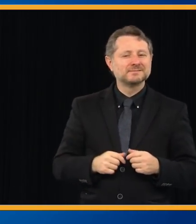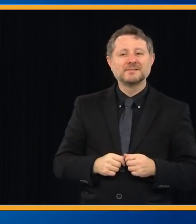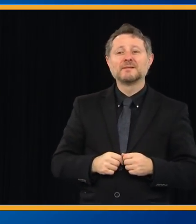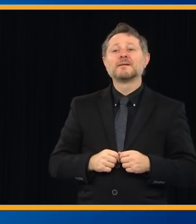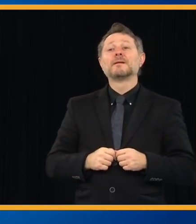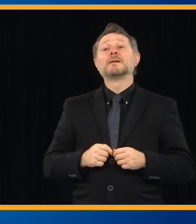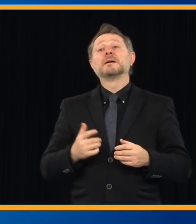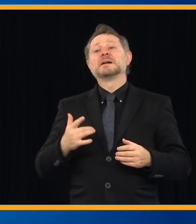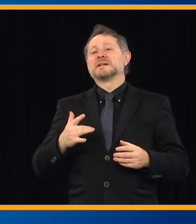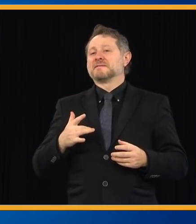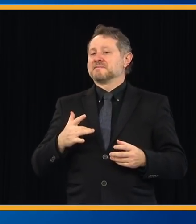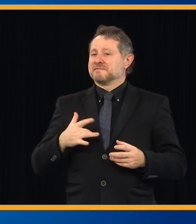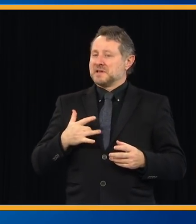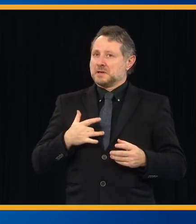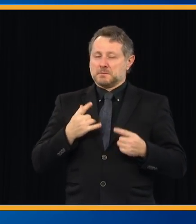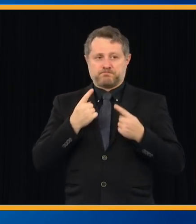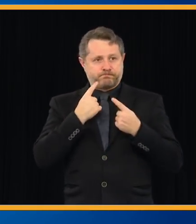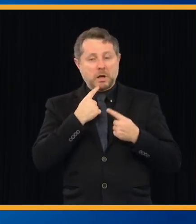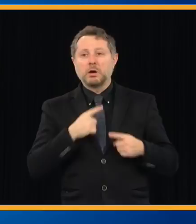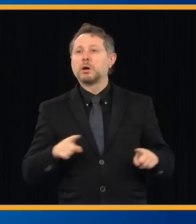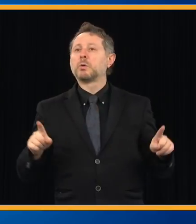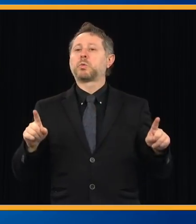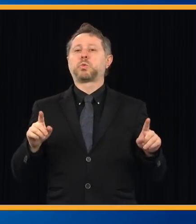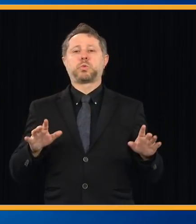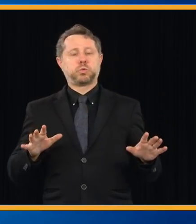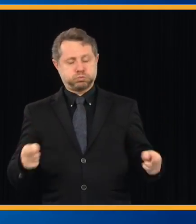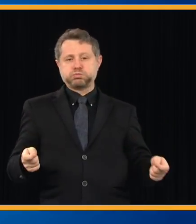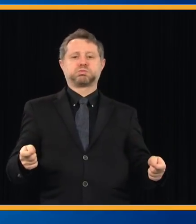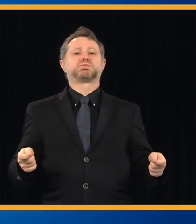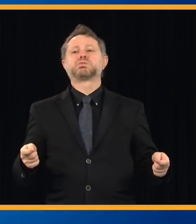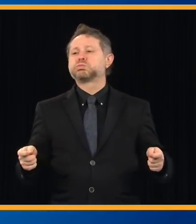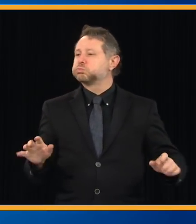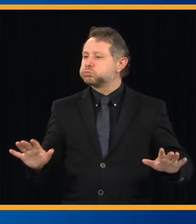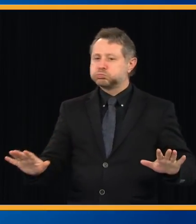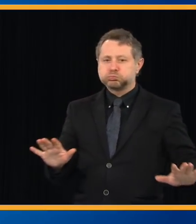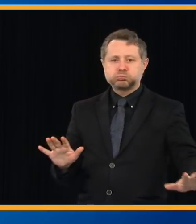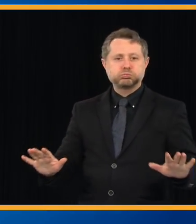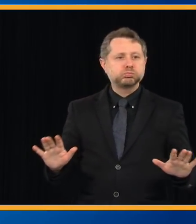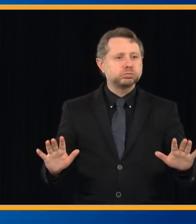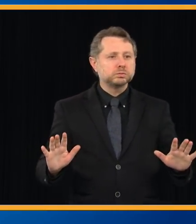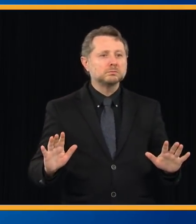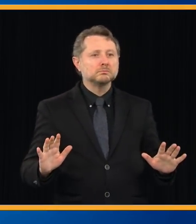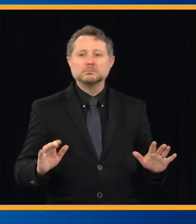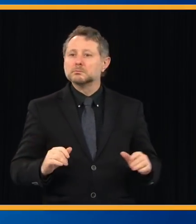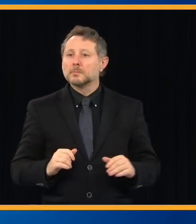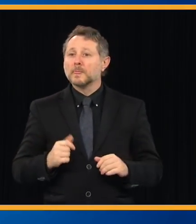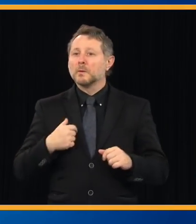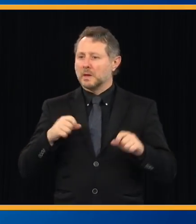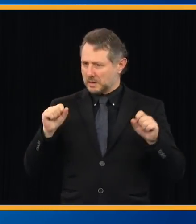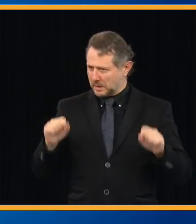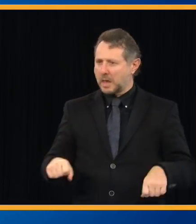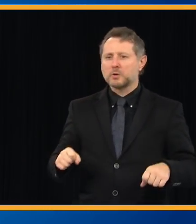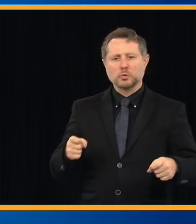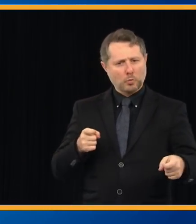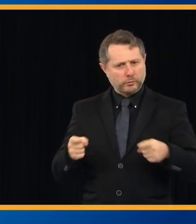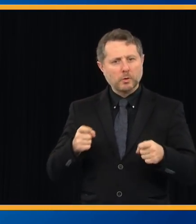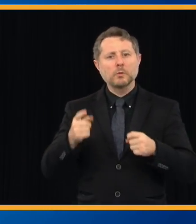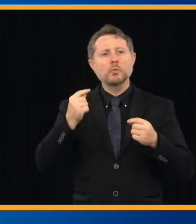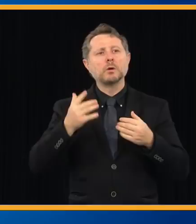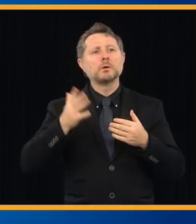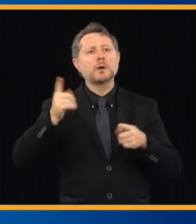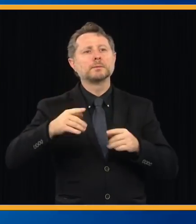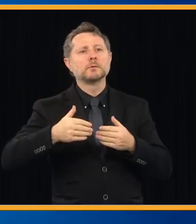But we are ahead of it, and we are in control of our own destiny. You know, why is